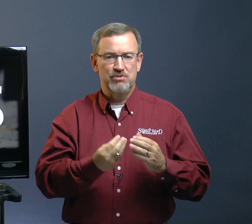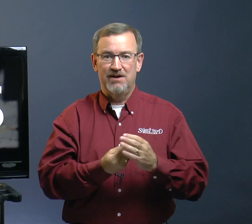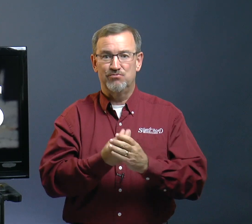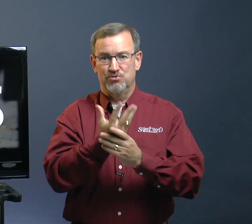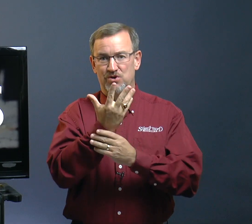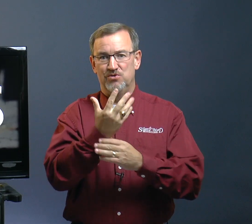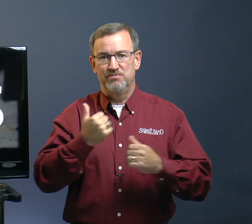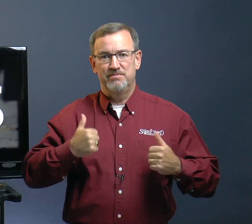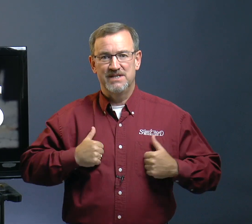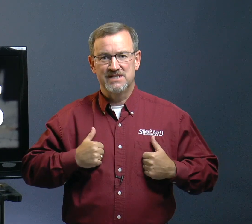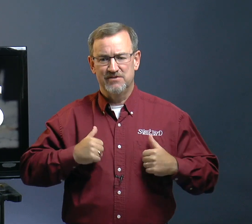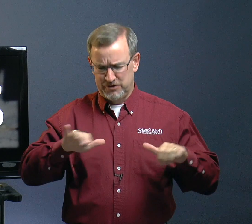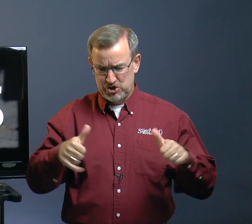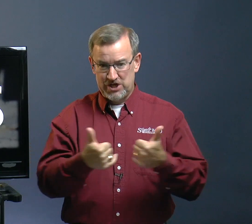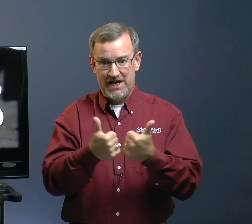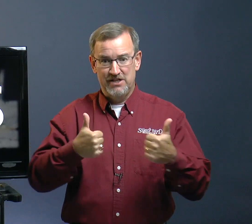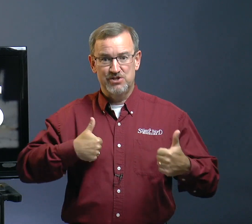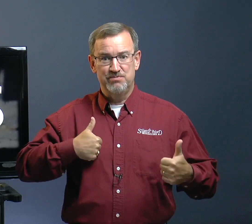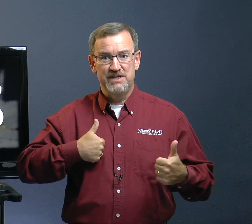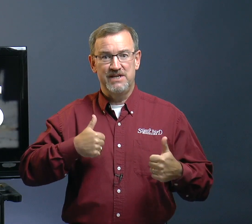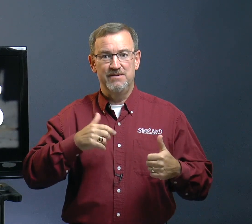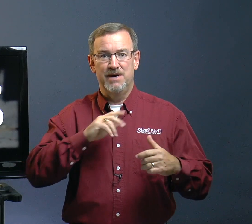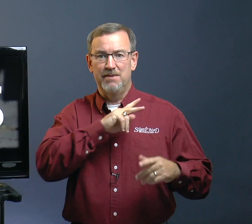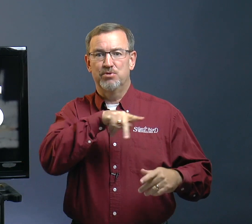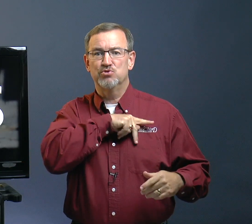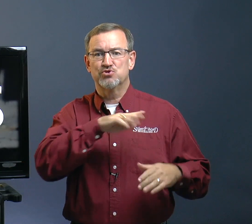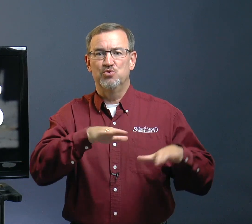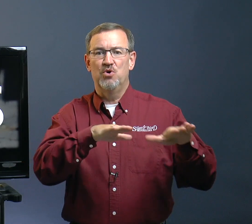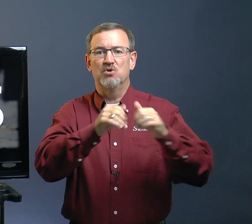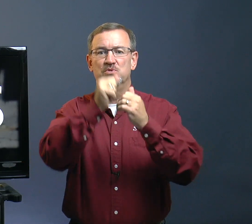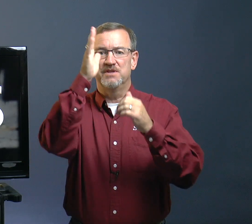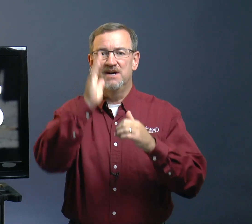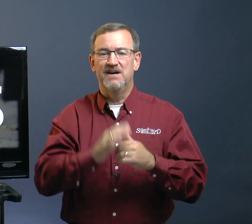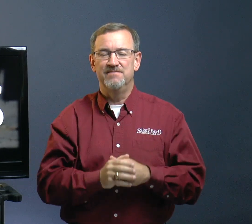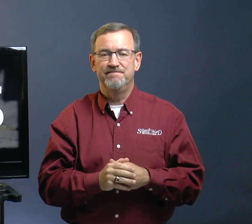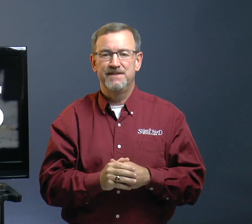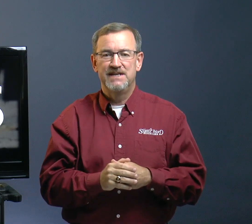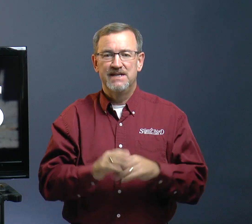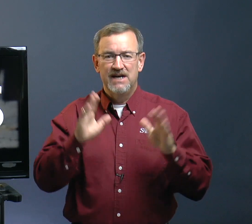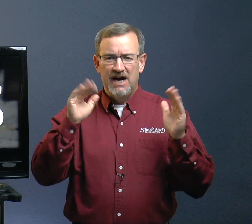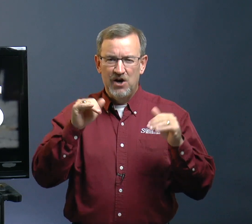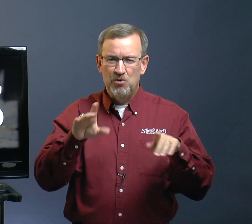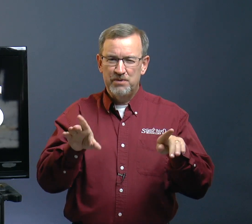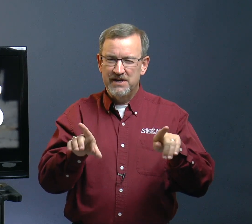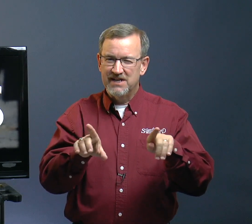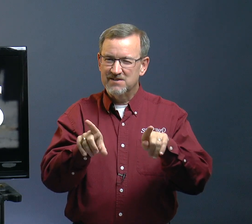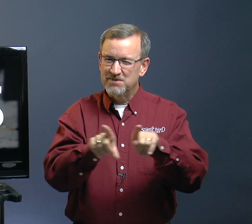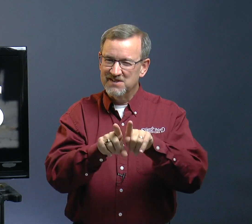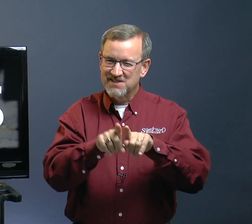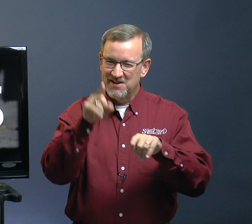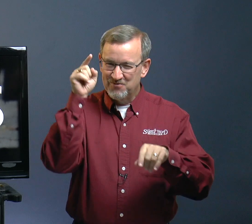I've grown myself. It's challenged me in my personal walk with God. I hope it has been the same for